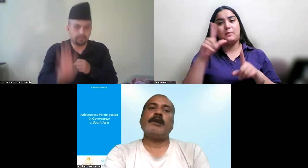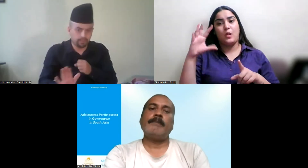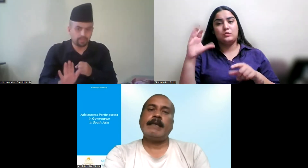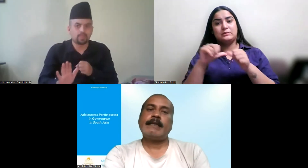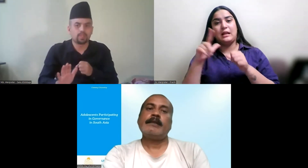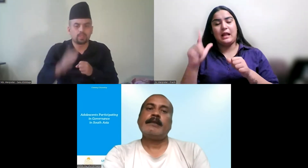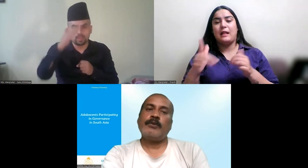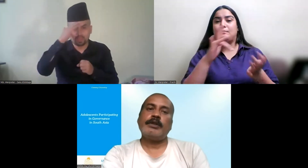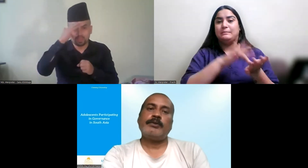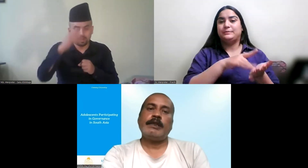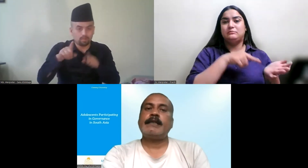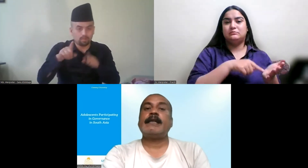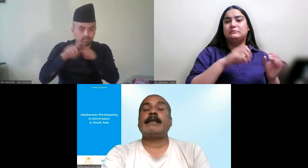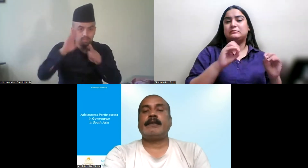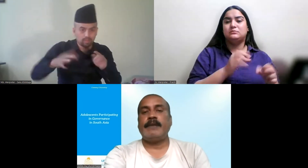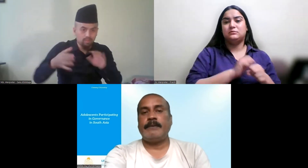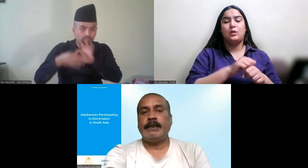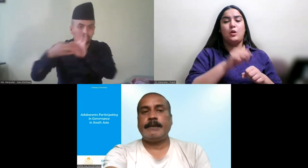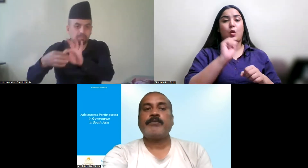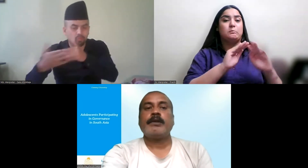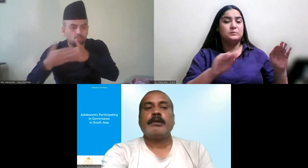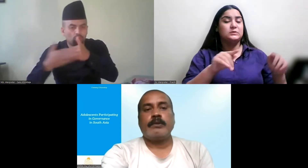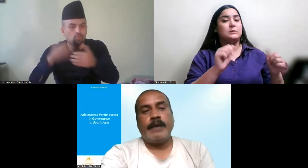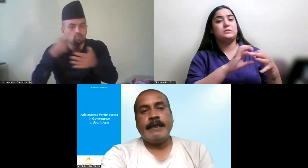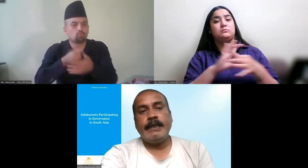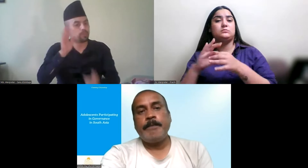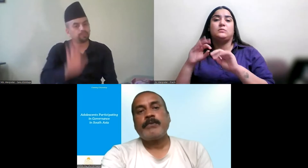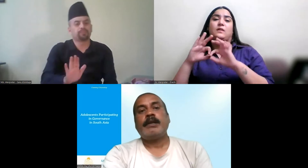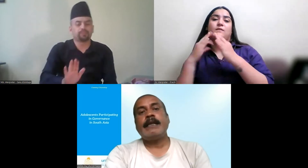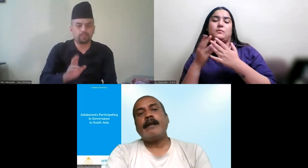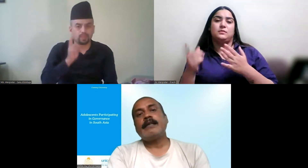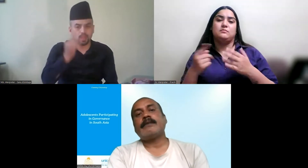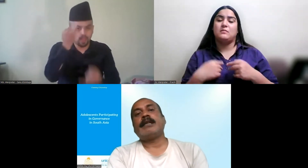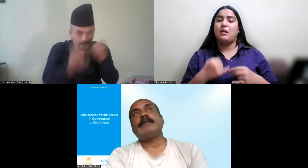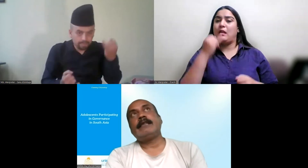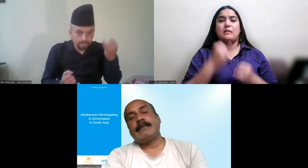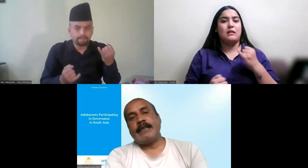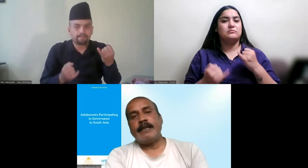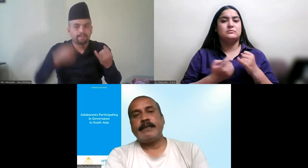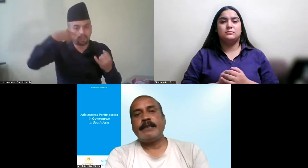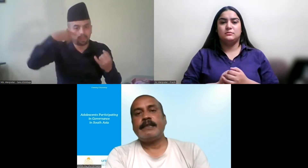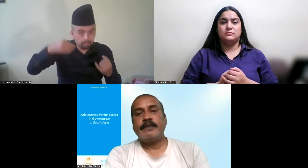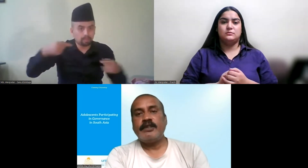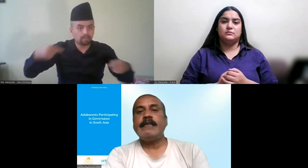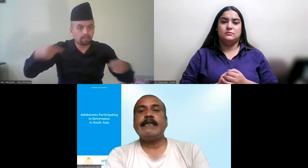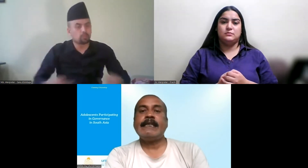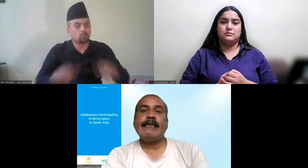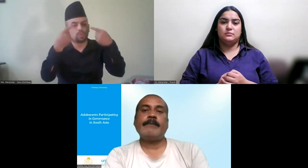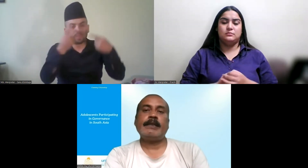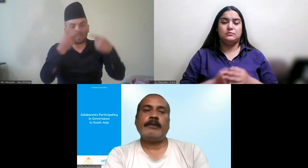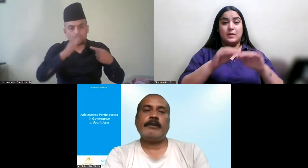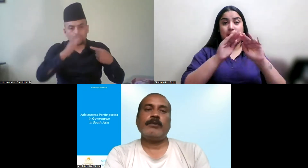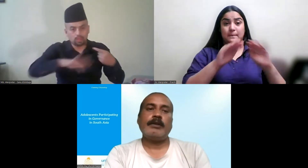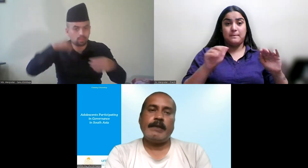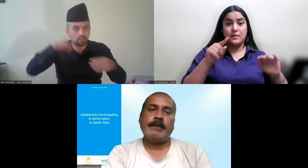bridging governments closer to the children and their families. So finally, regardless of the evident challenges, children's engagement